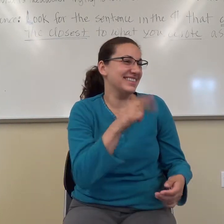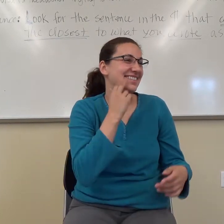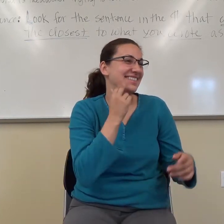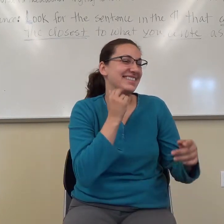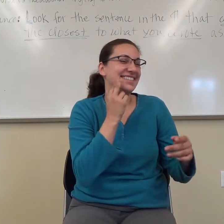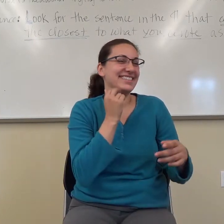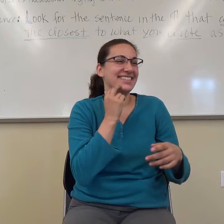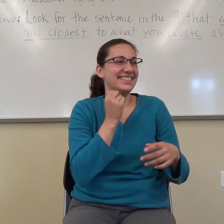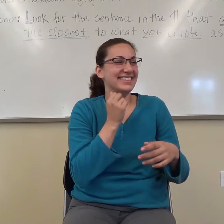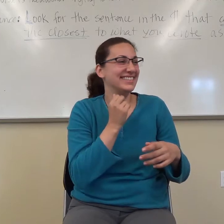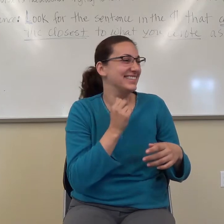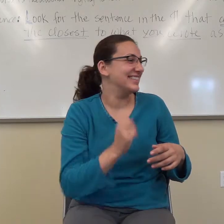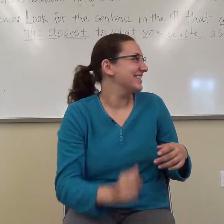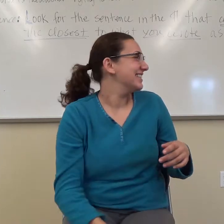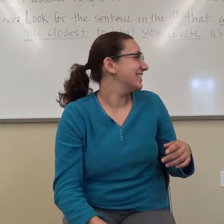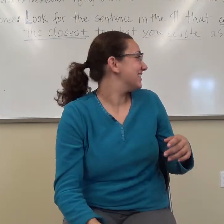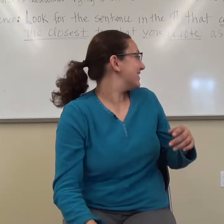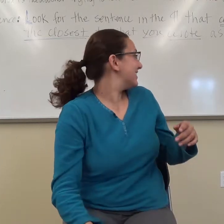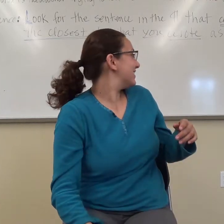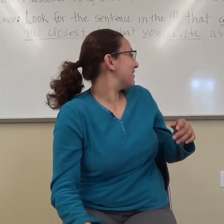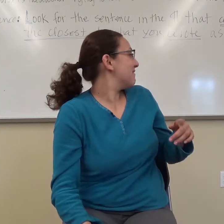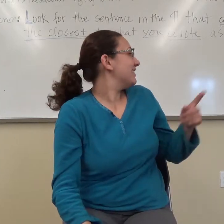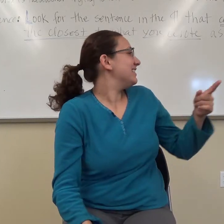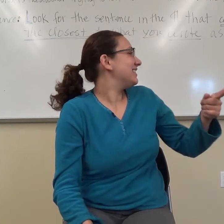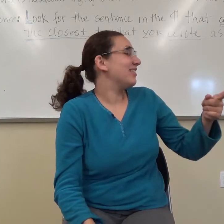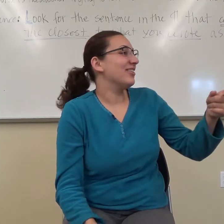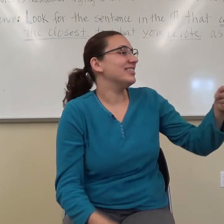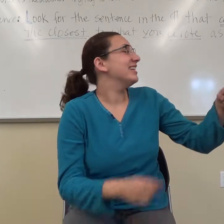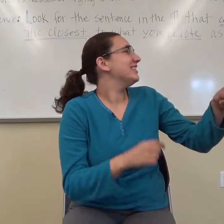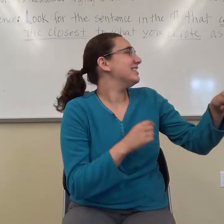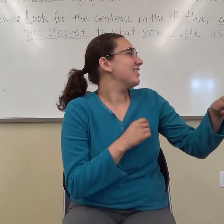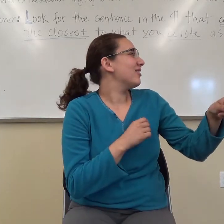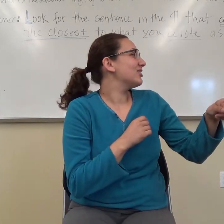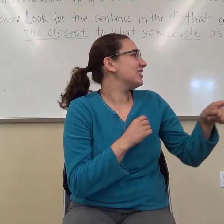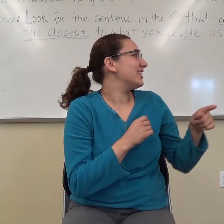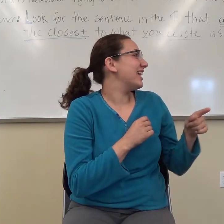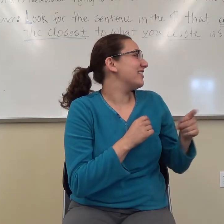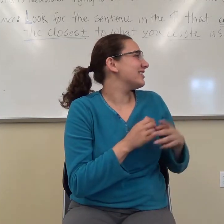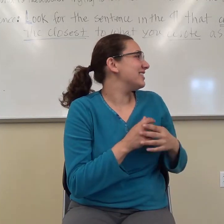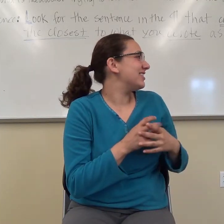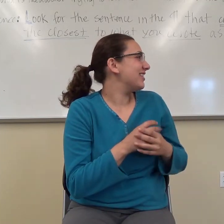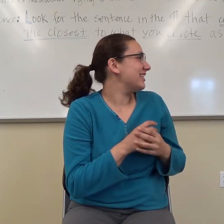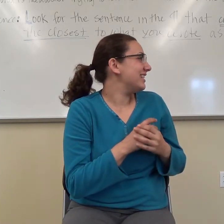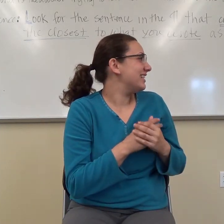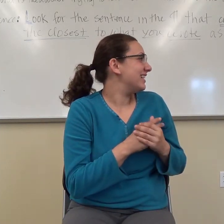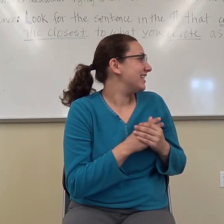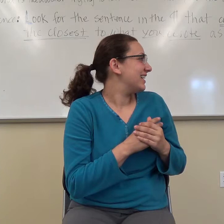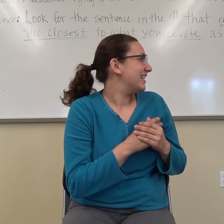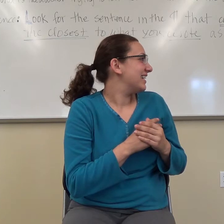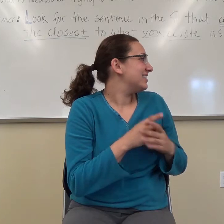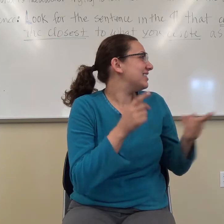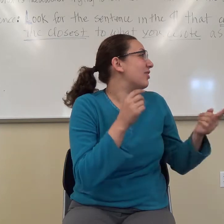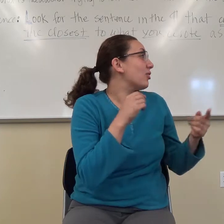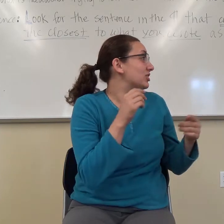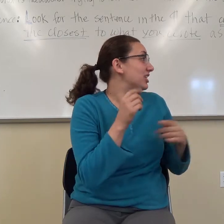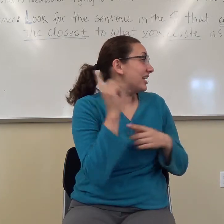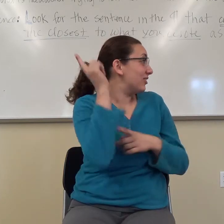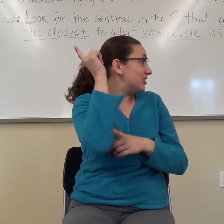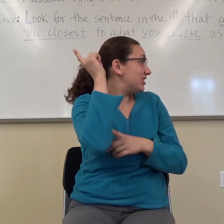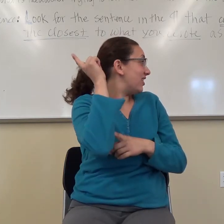Do you know that word? Heresy. She said Hearsay. She said Hershey, like Hershey chocolate. As what? She said Hershey, like Hershey No,